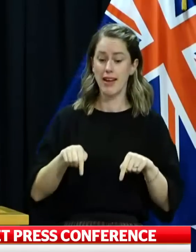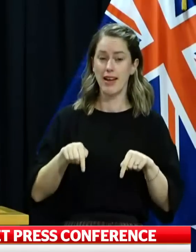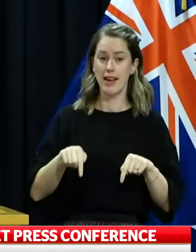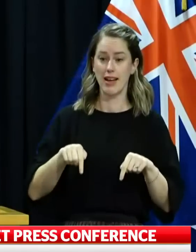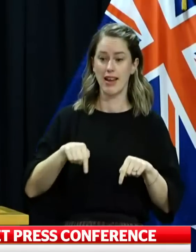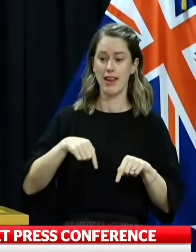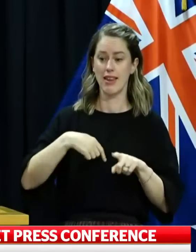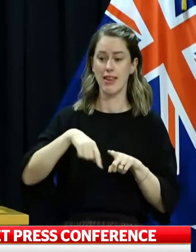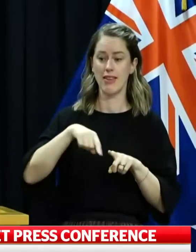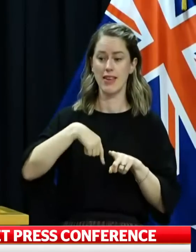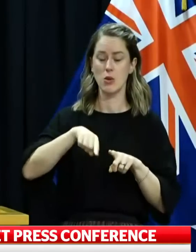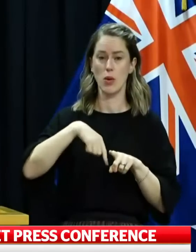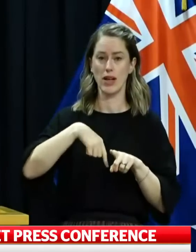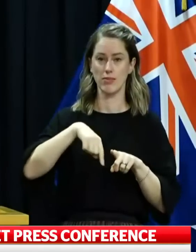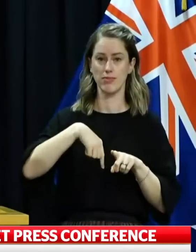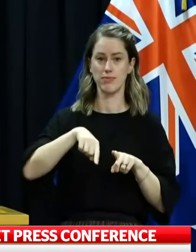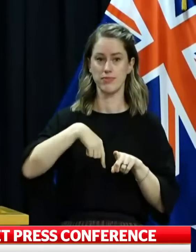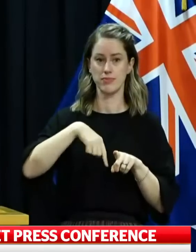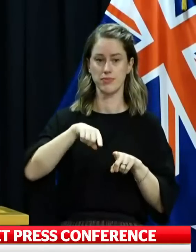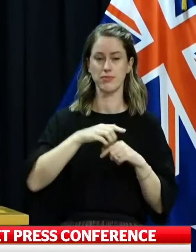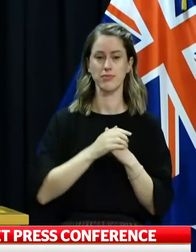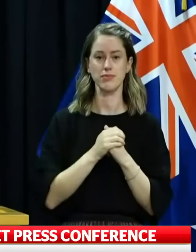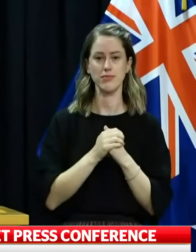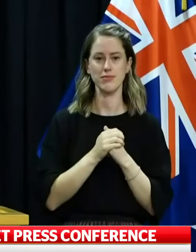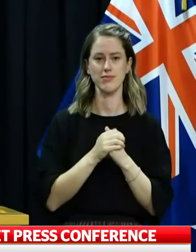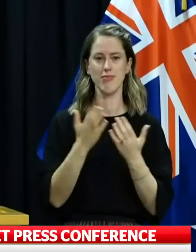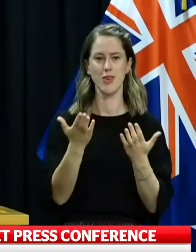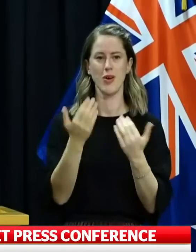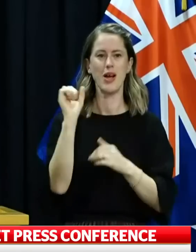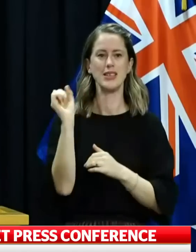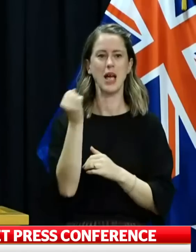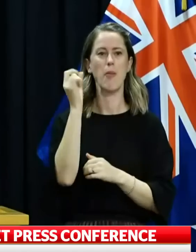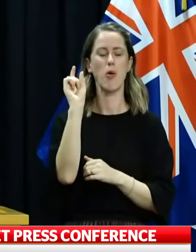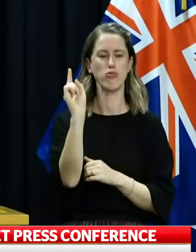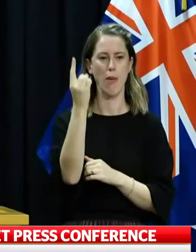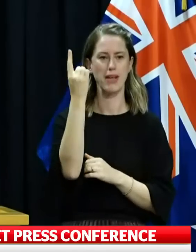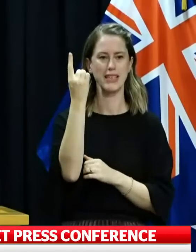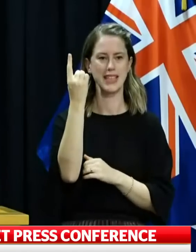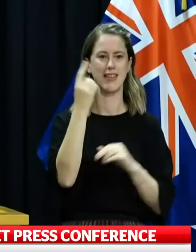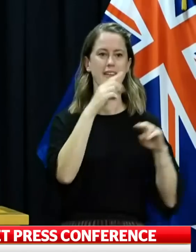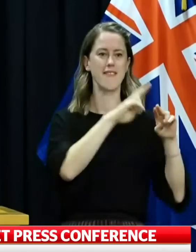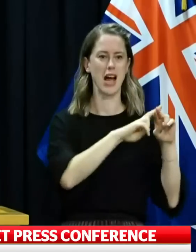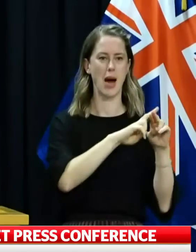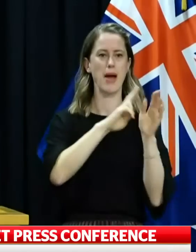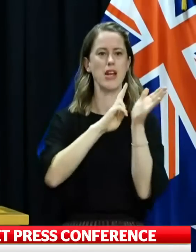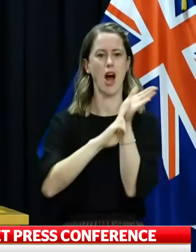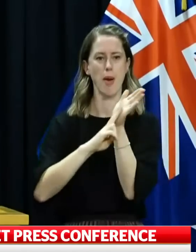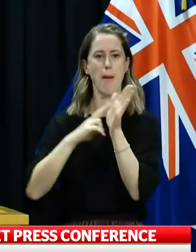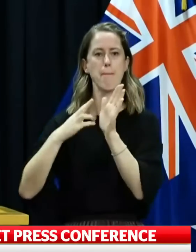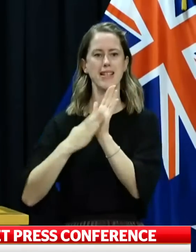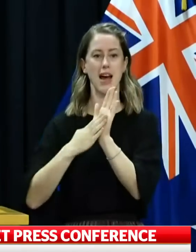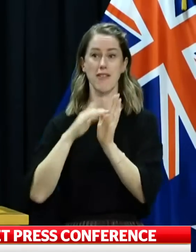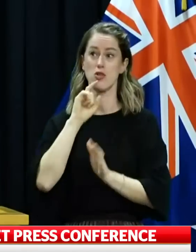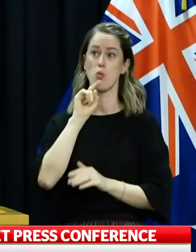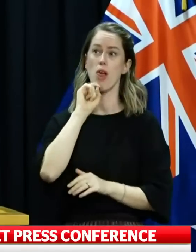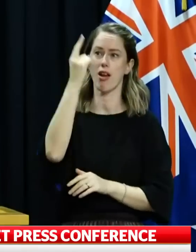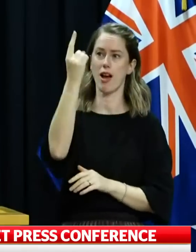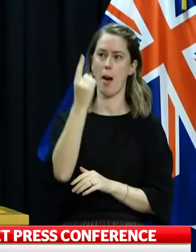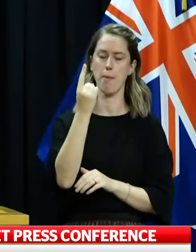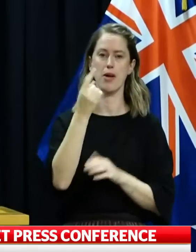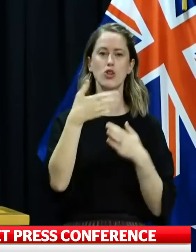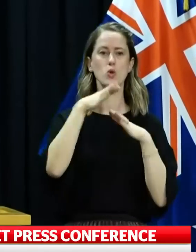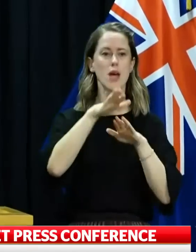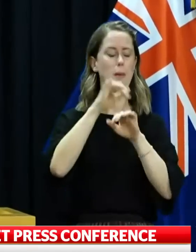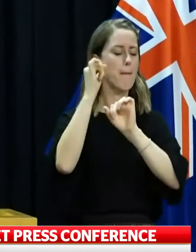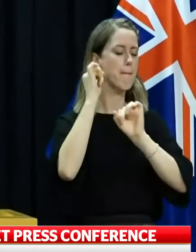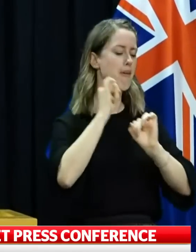week, in the coming week, we are welcoming Samoan Prime Minister Fiami Naomi Mataafa, who will travel around the country for a